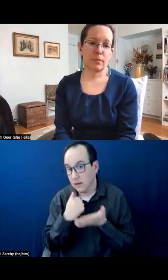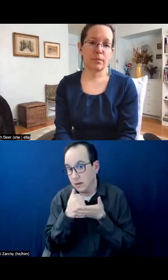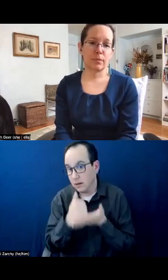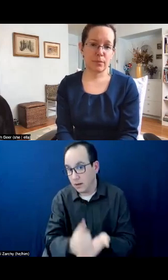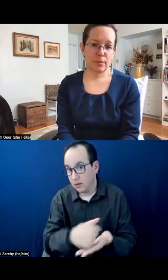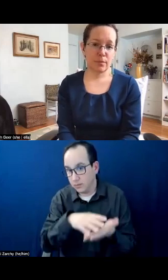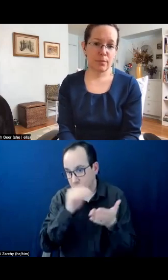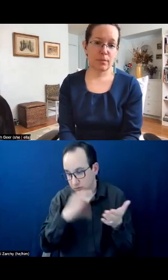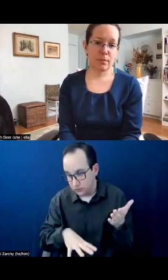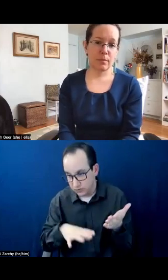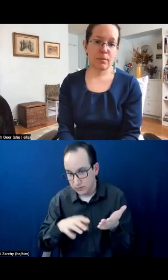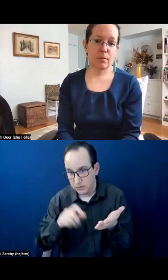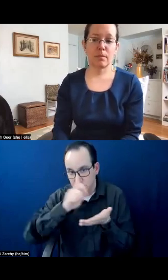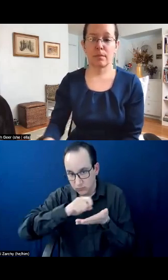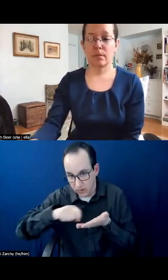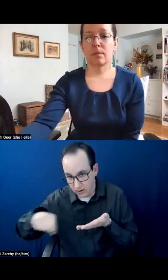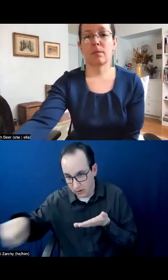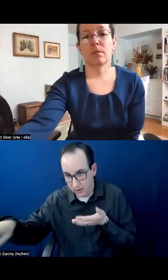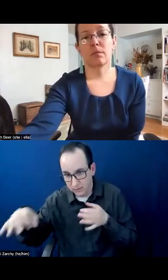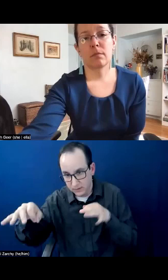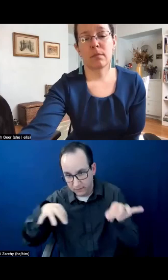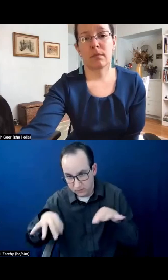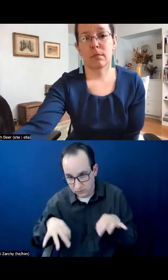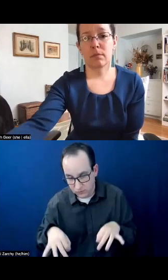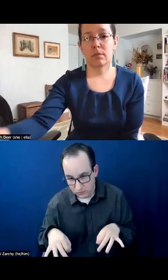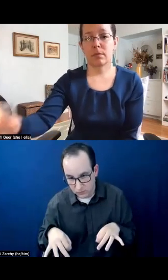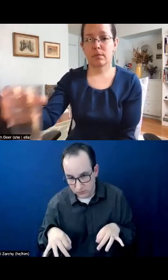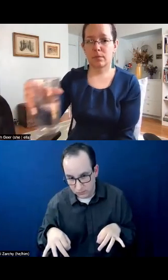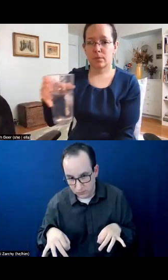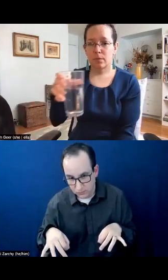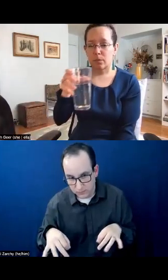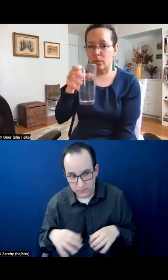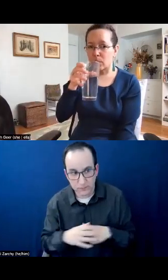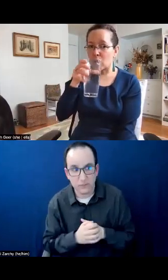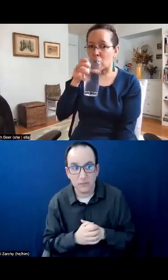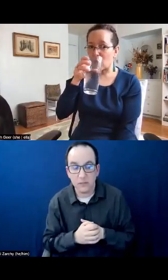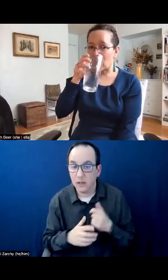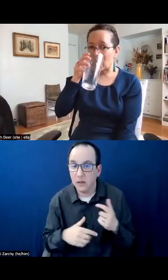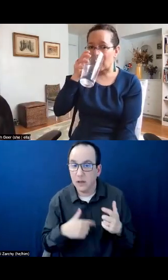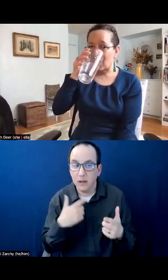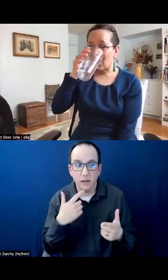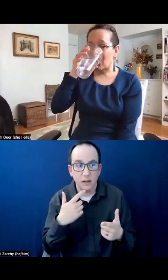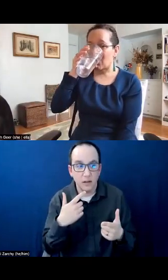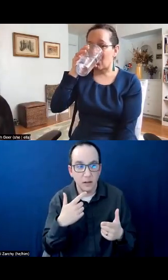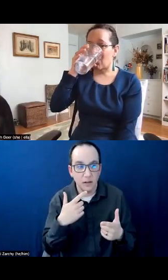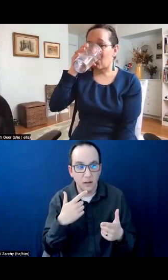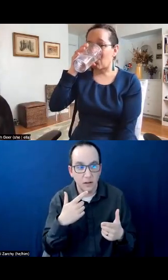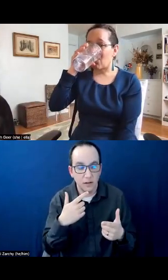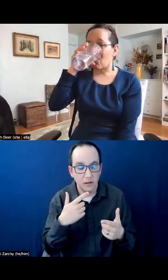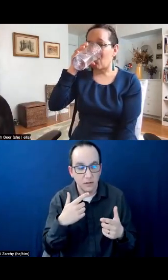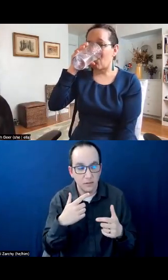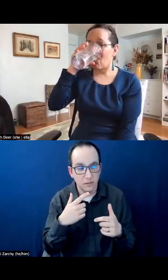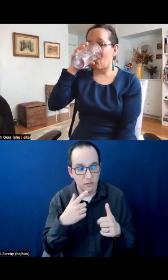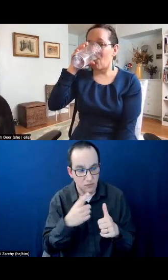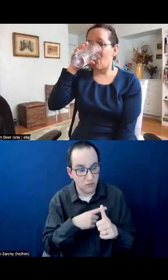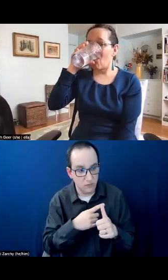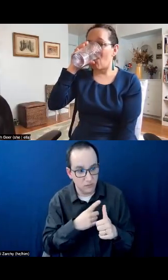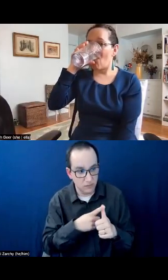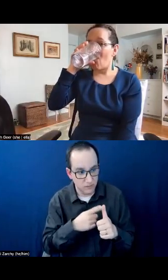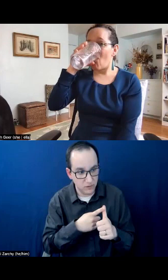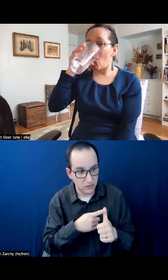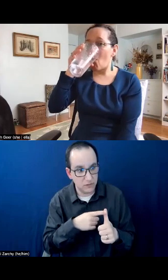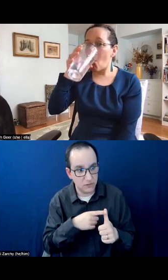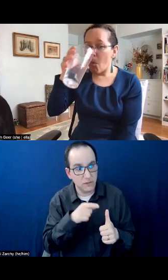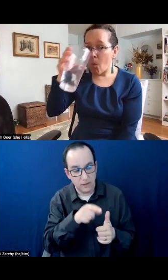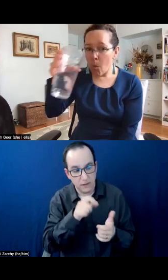about discussions and meaning and whatnot, I help students fill out this type of form to give, so they have